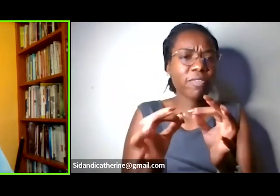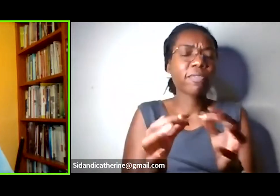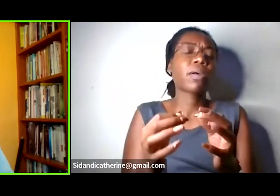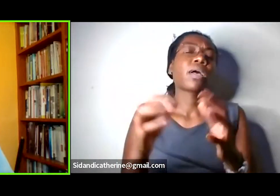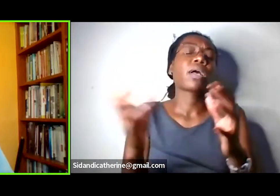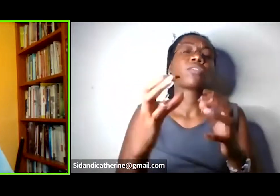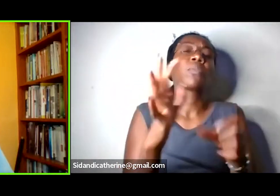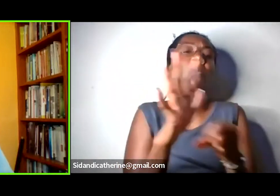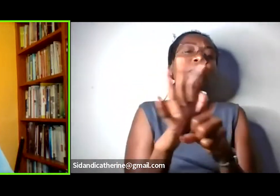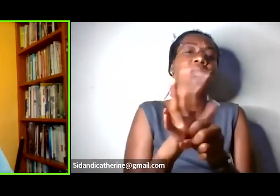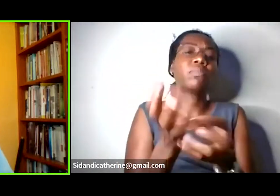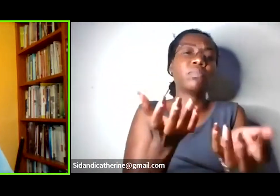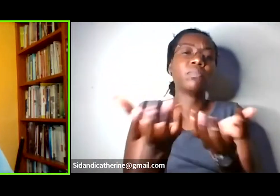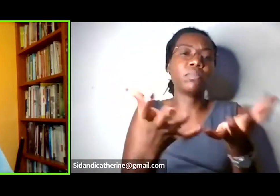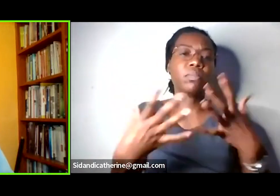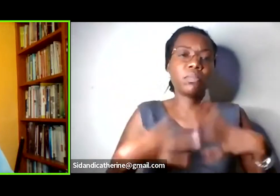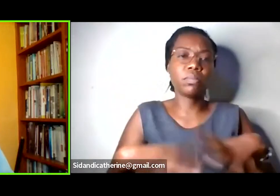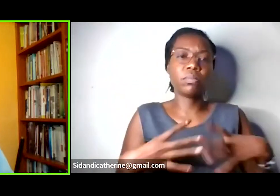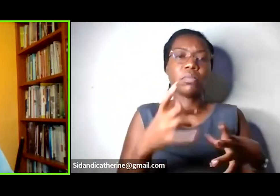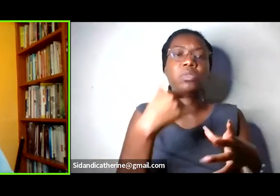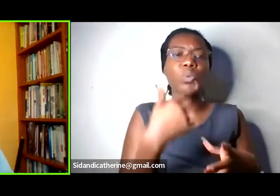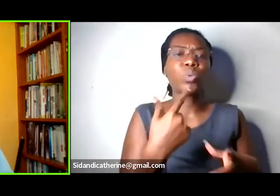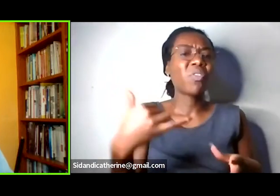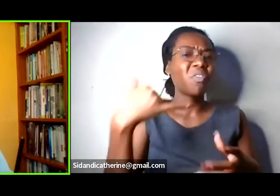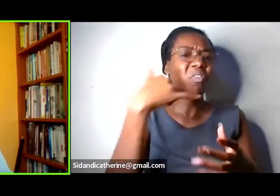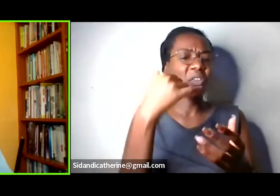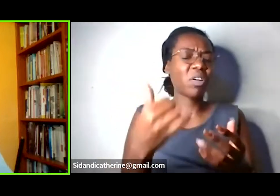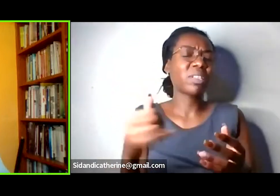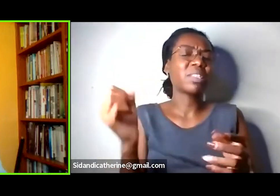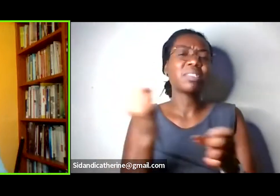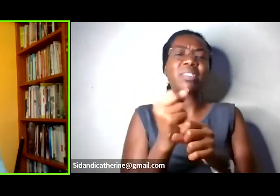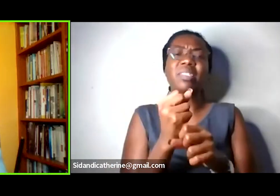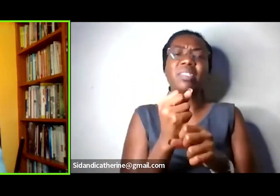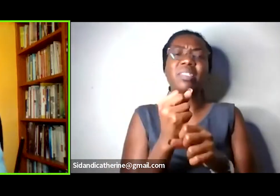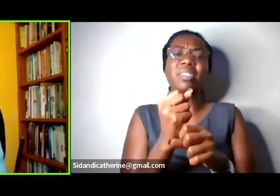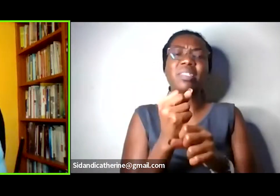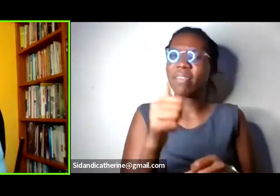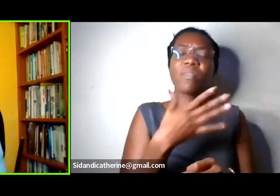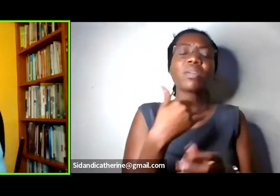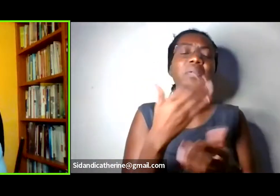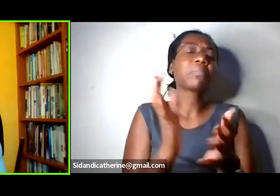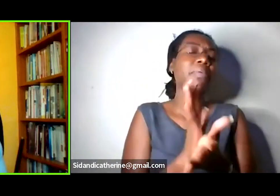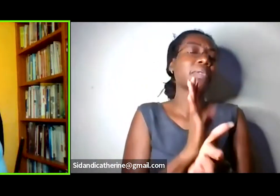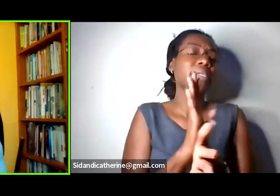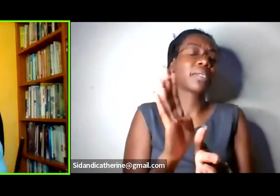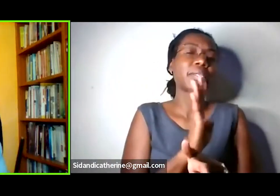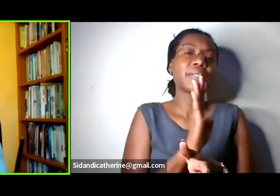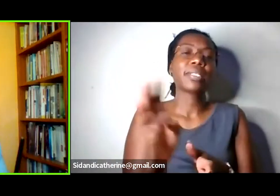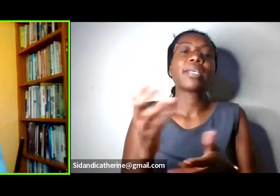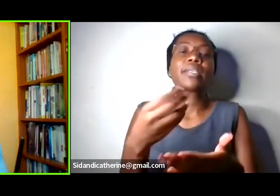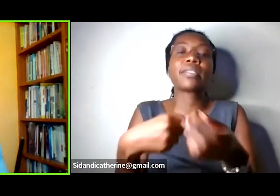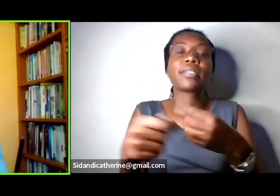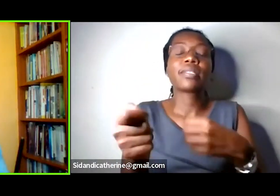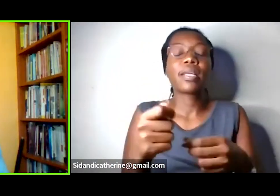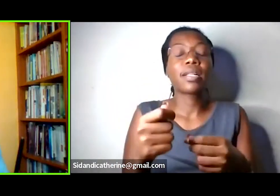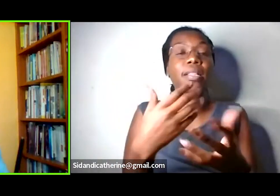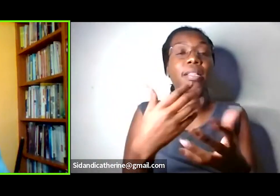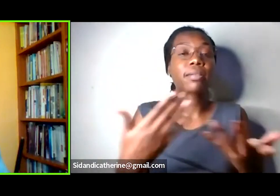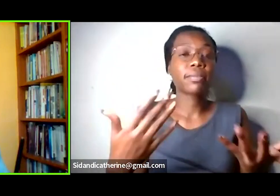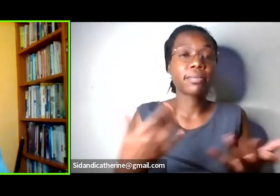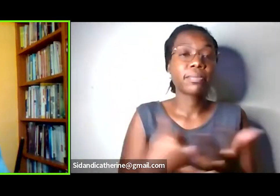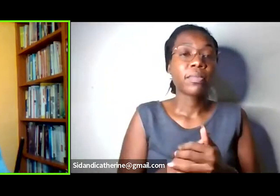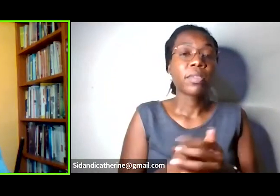services, but we're talking about standing out in the noise, and we're talking about cracking the code. So you've got to narrow it down.